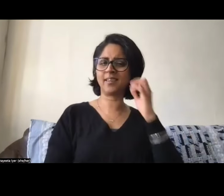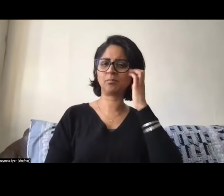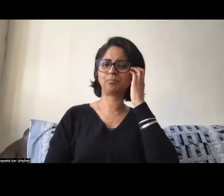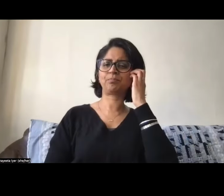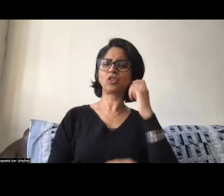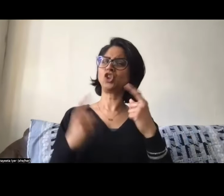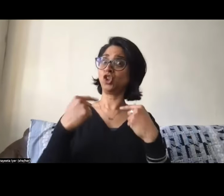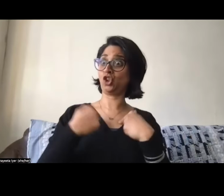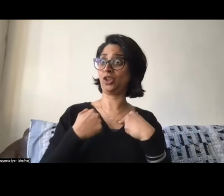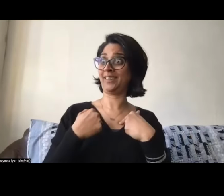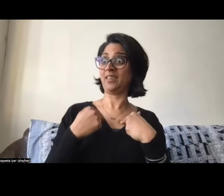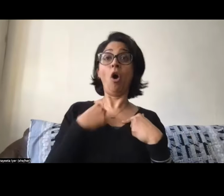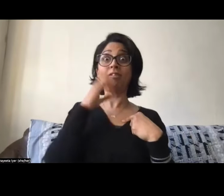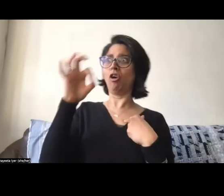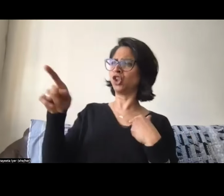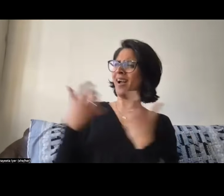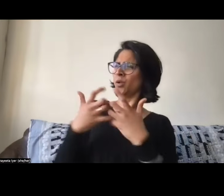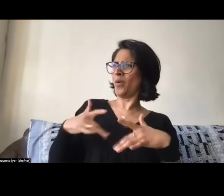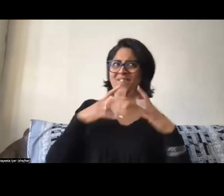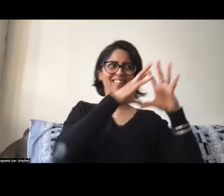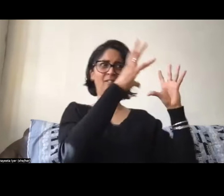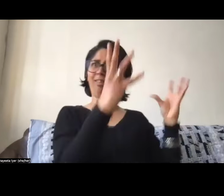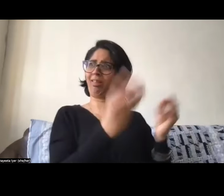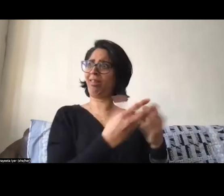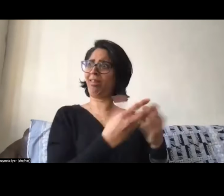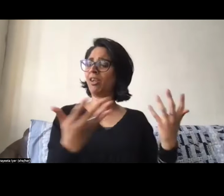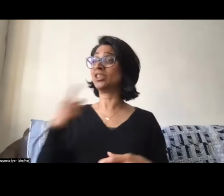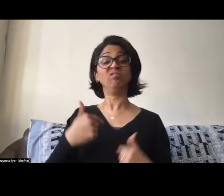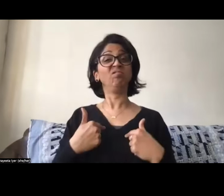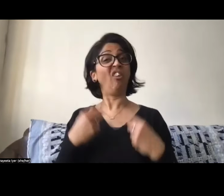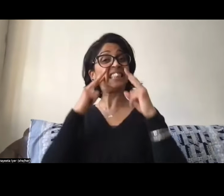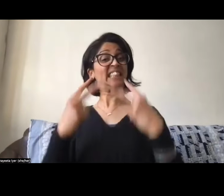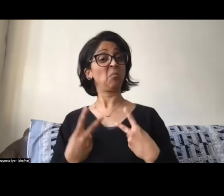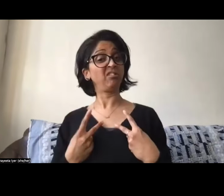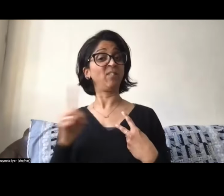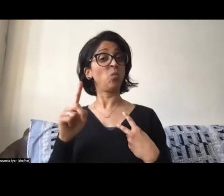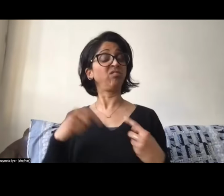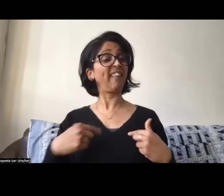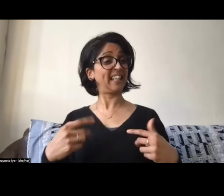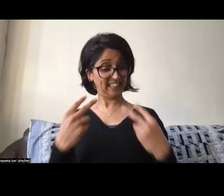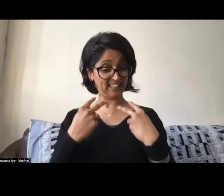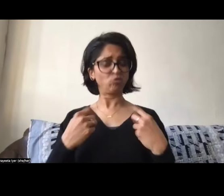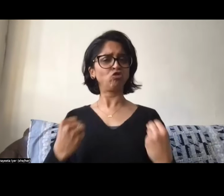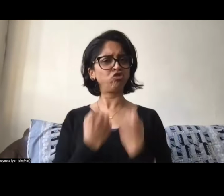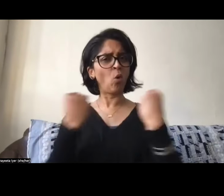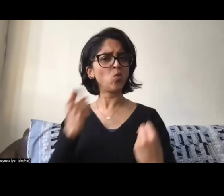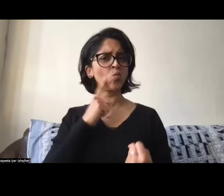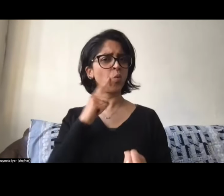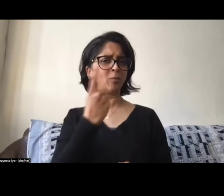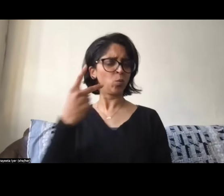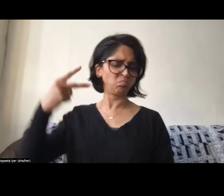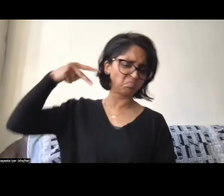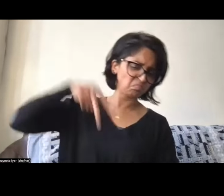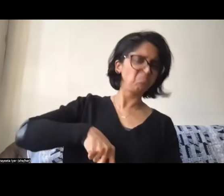community in the UK, she really felt that it was more progressive to engage with the hearing parents of children.